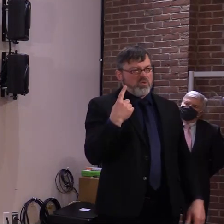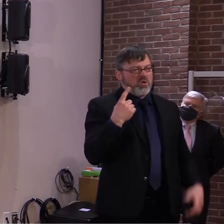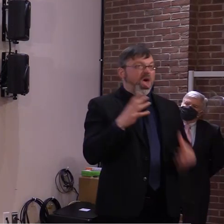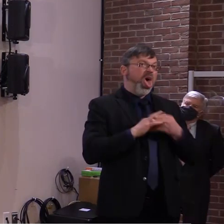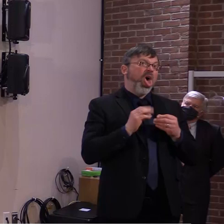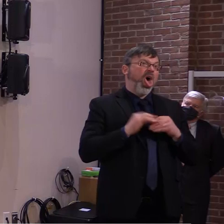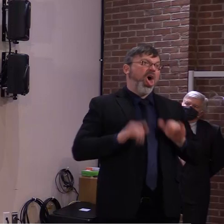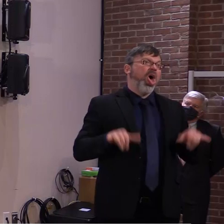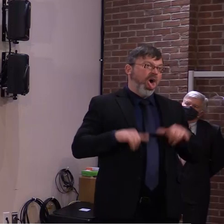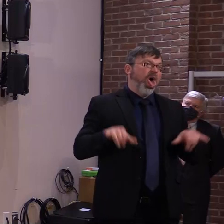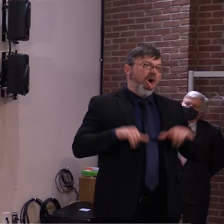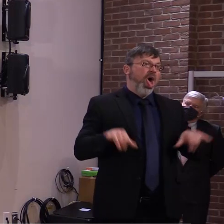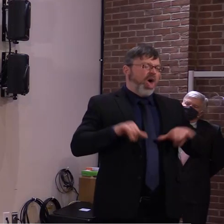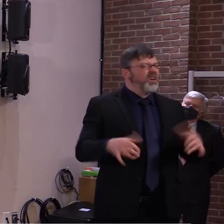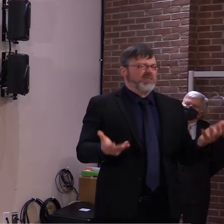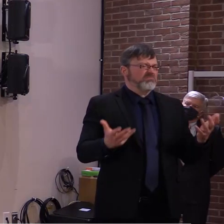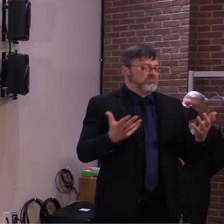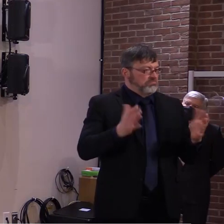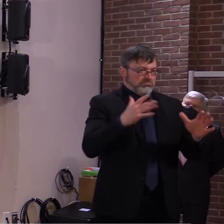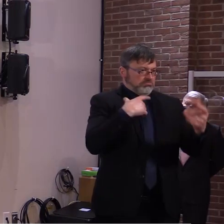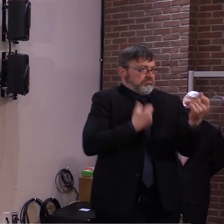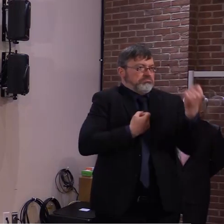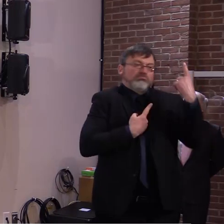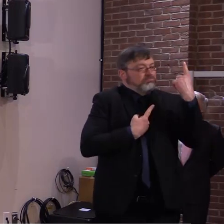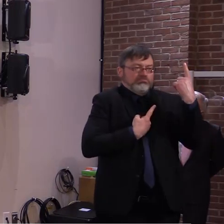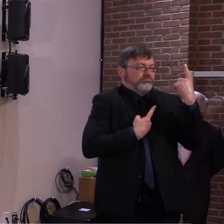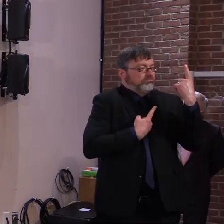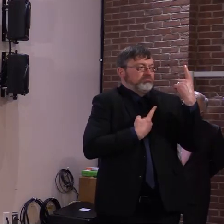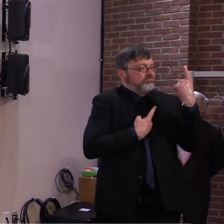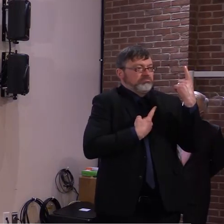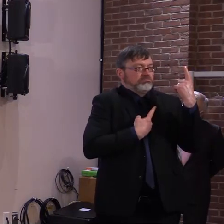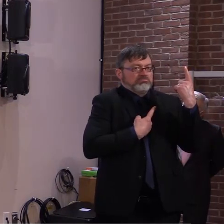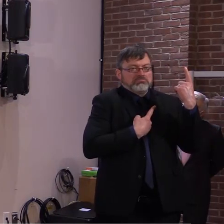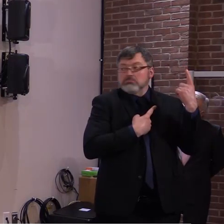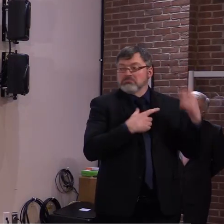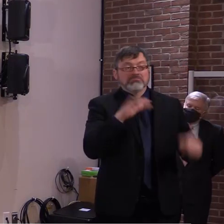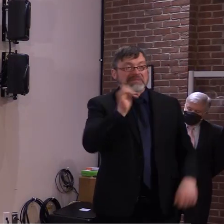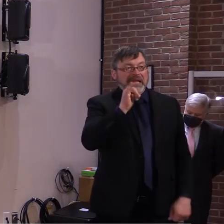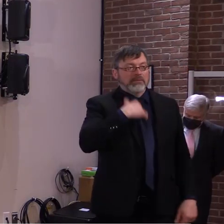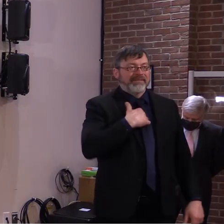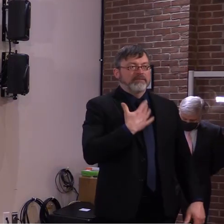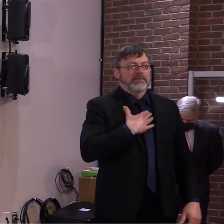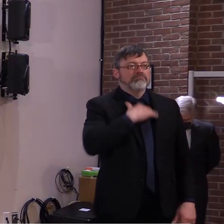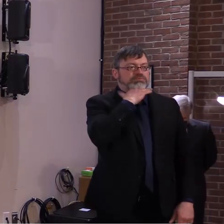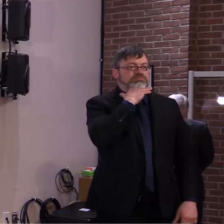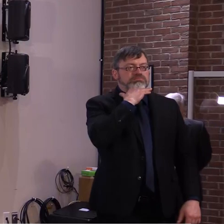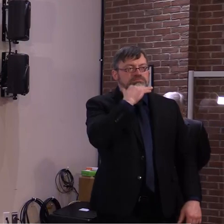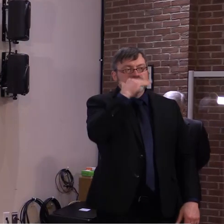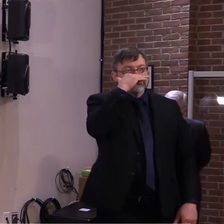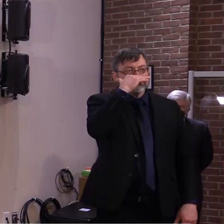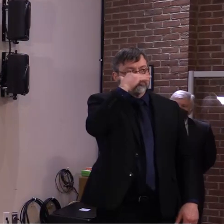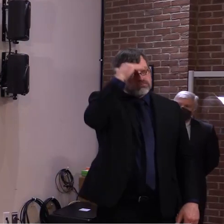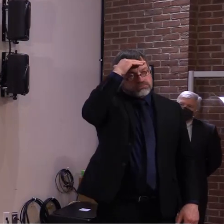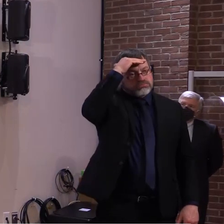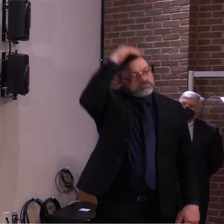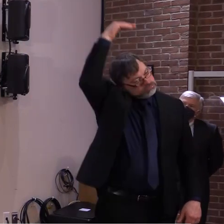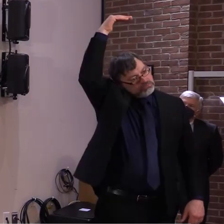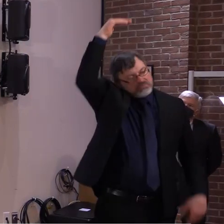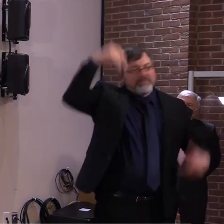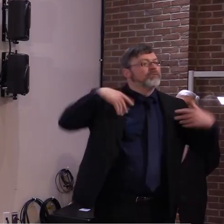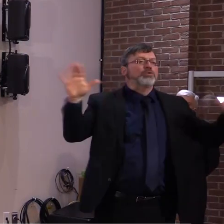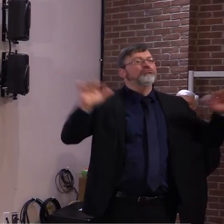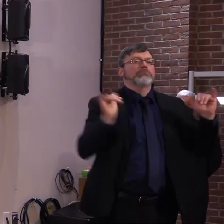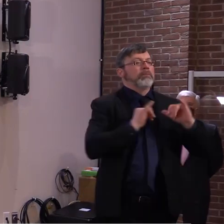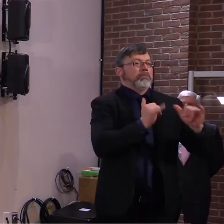We can still stop this rise in cases if we act now. we really only have about three